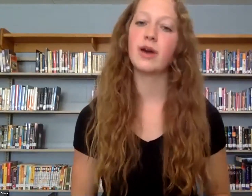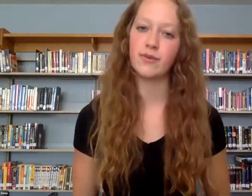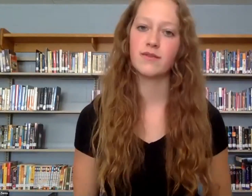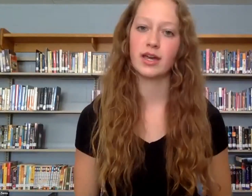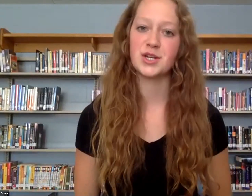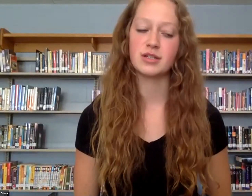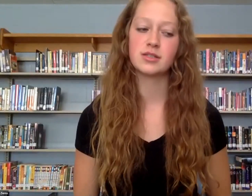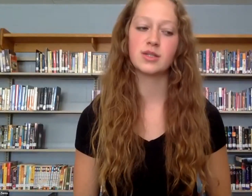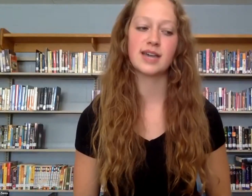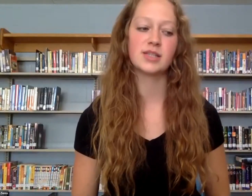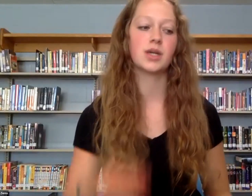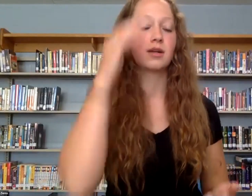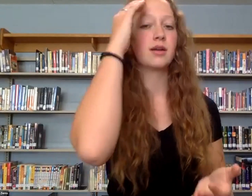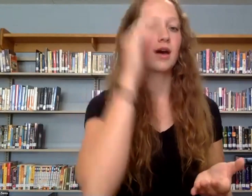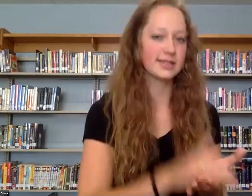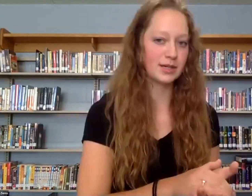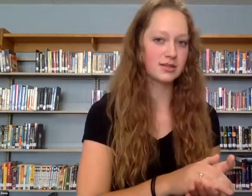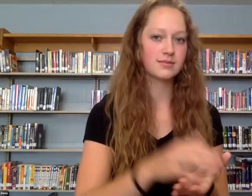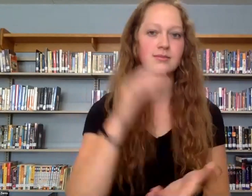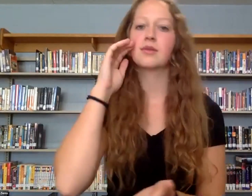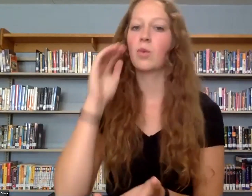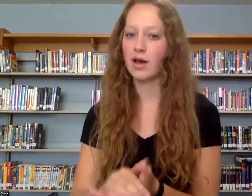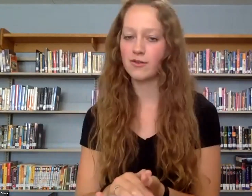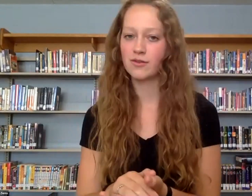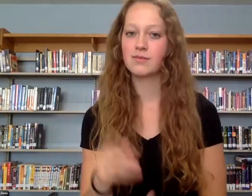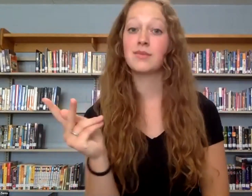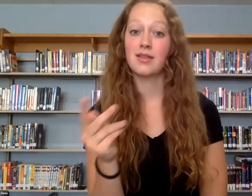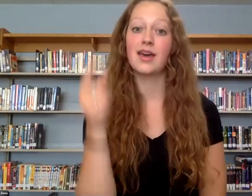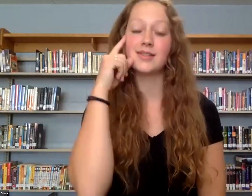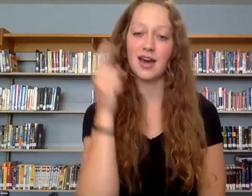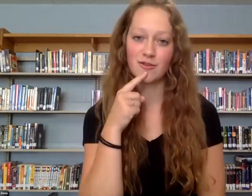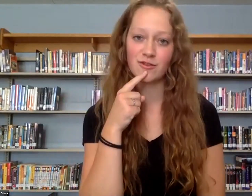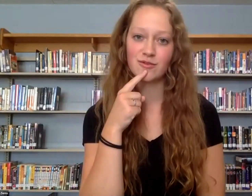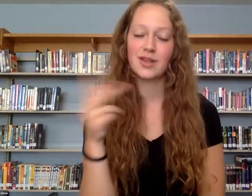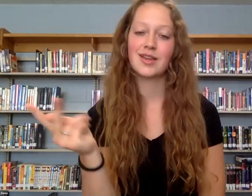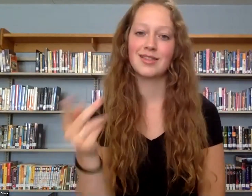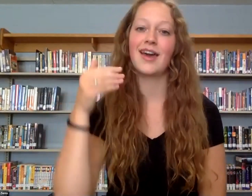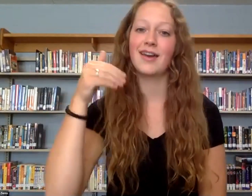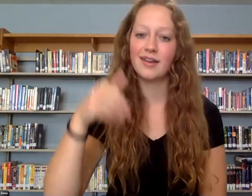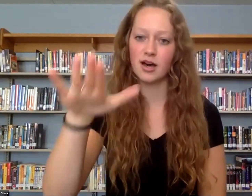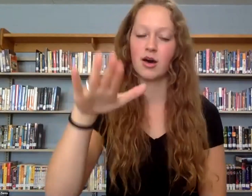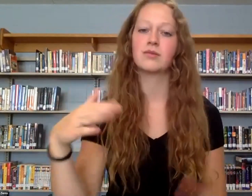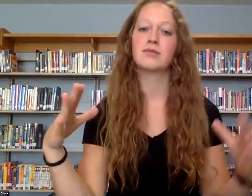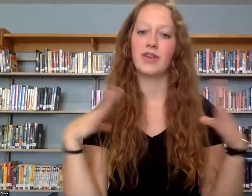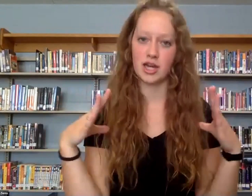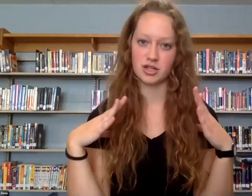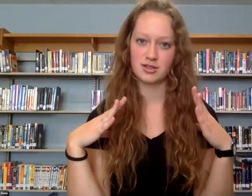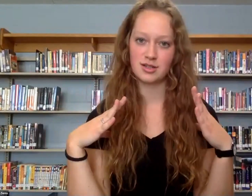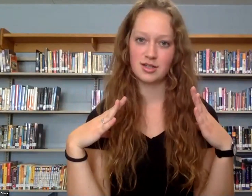wife went on vacation. So the signs were husband, wife, they deaf, they go vacation. So